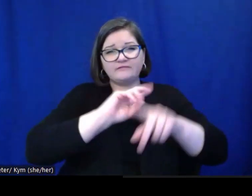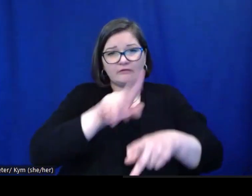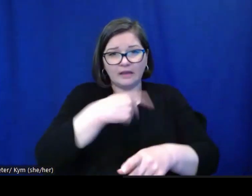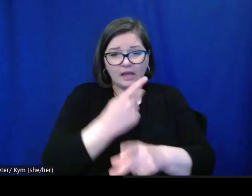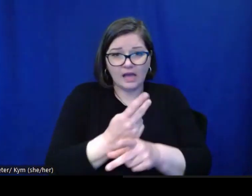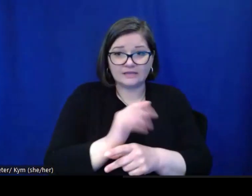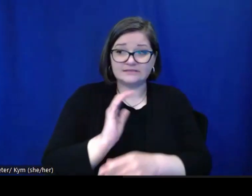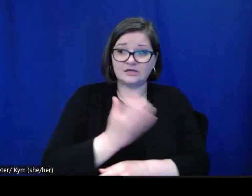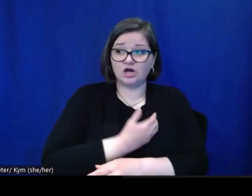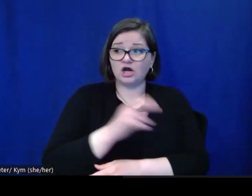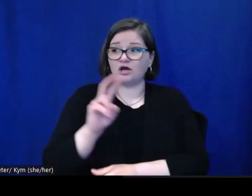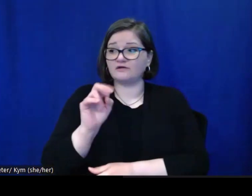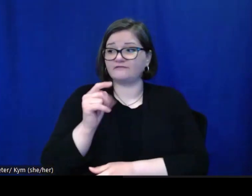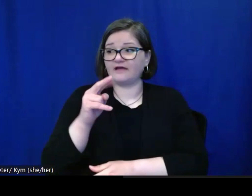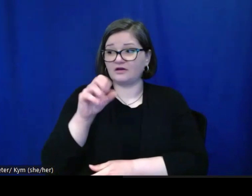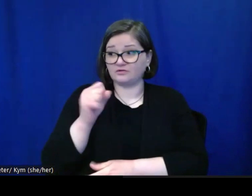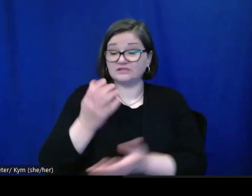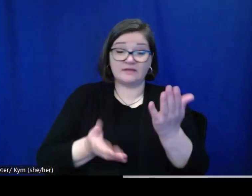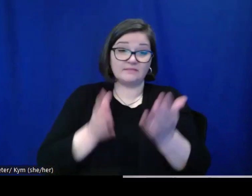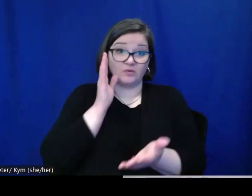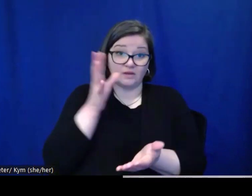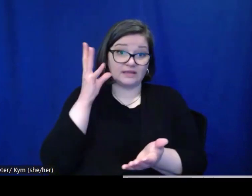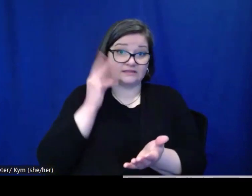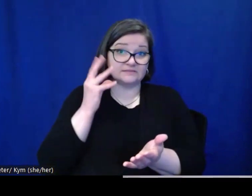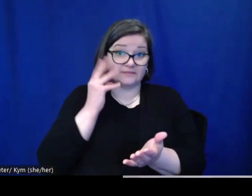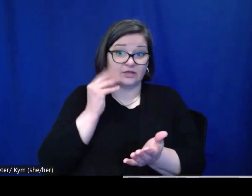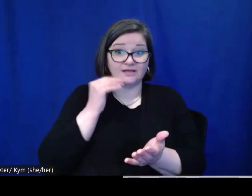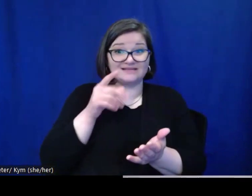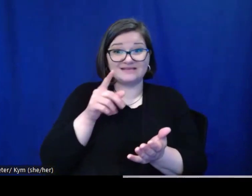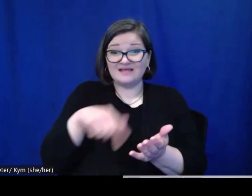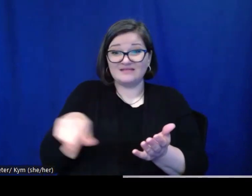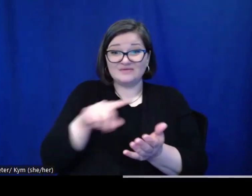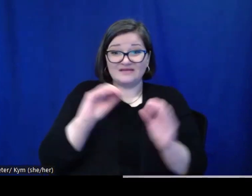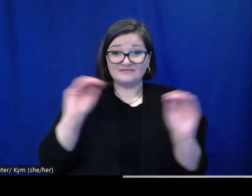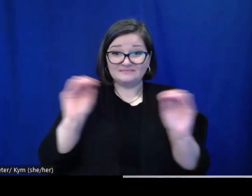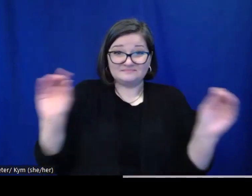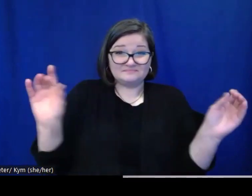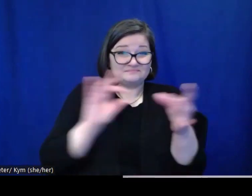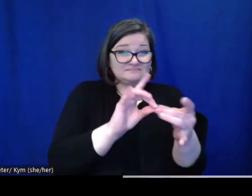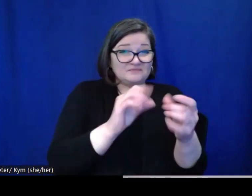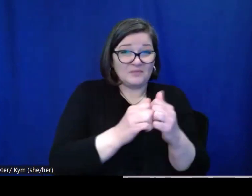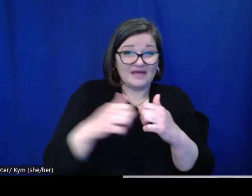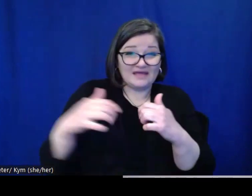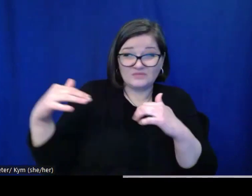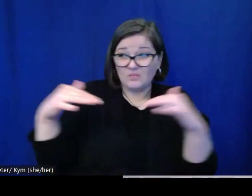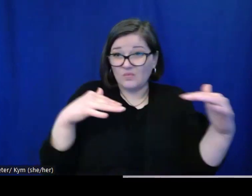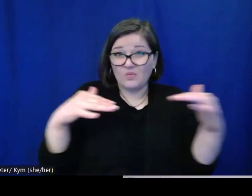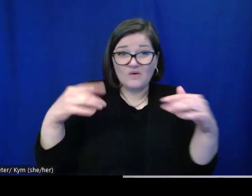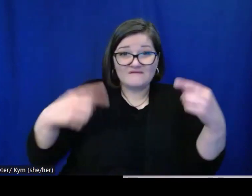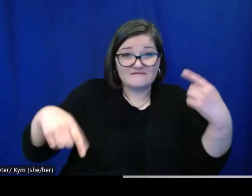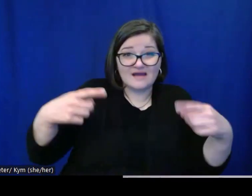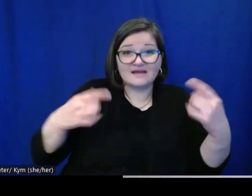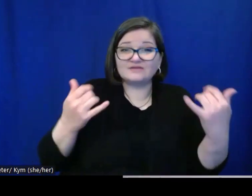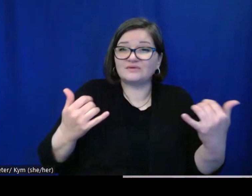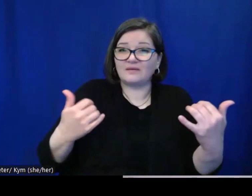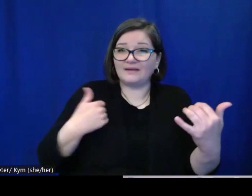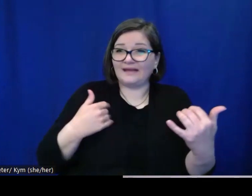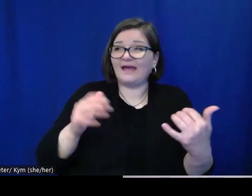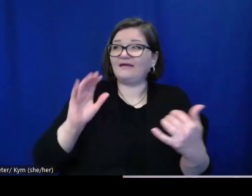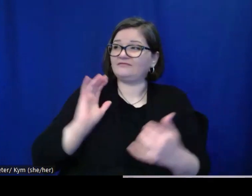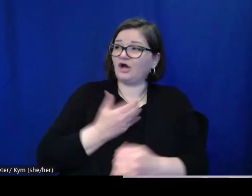veterans may experience that have nothing to do with combat. And then we do have our veterans who